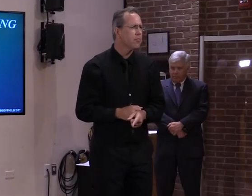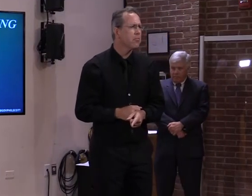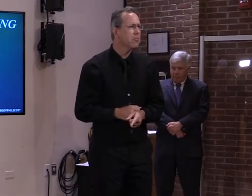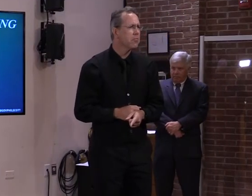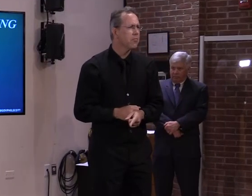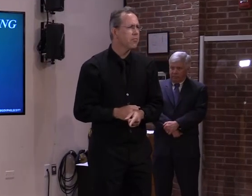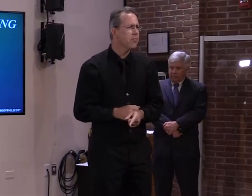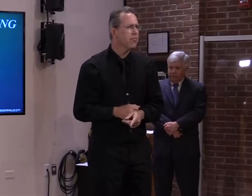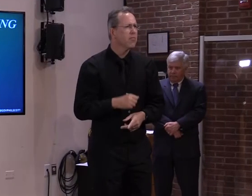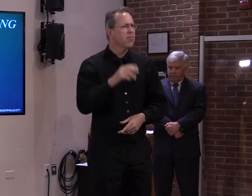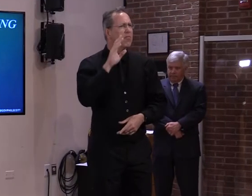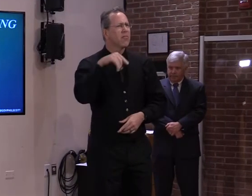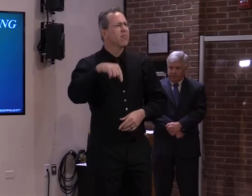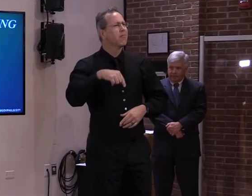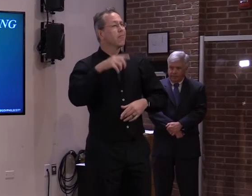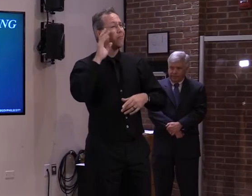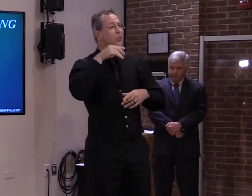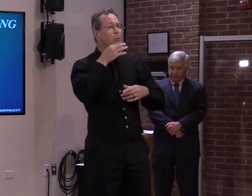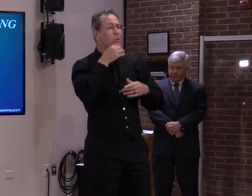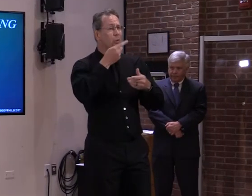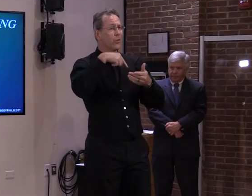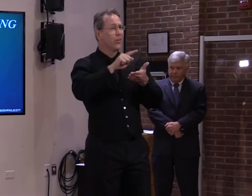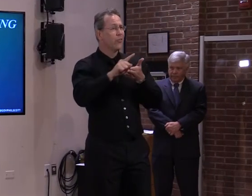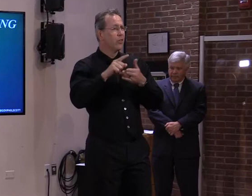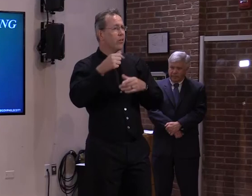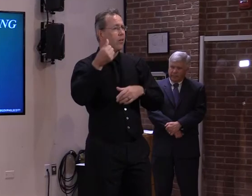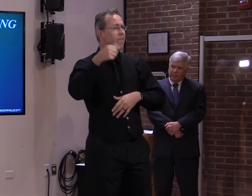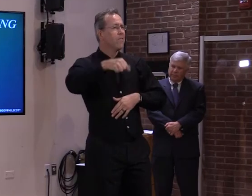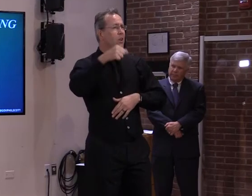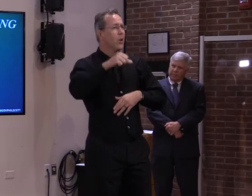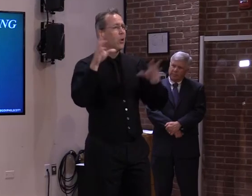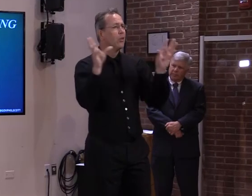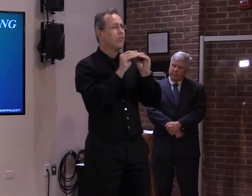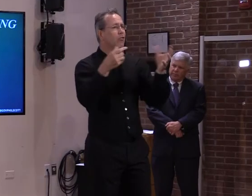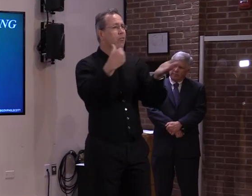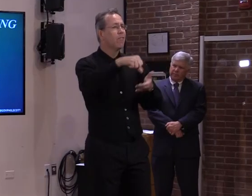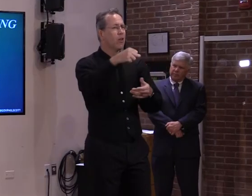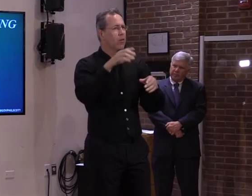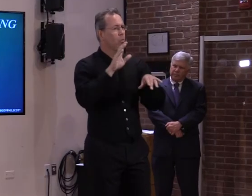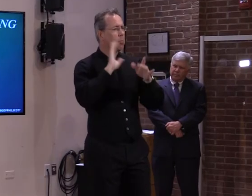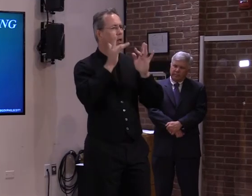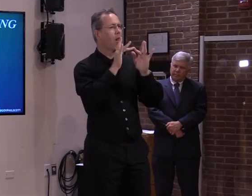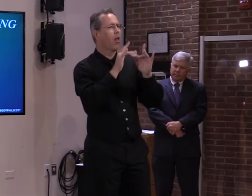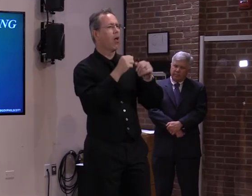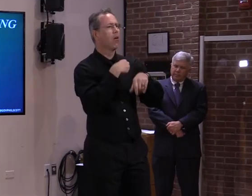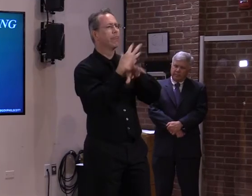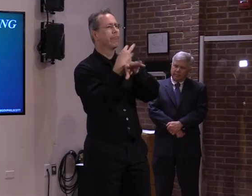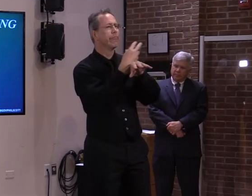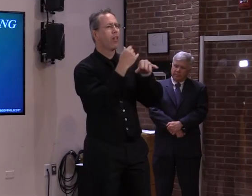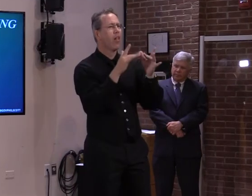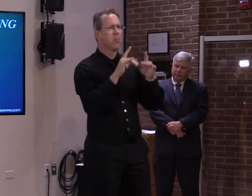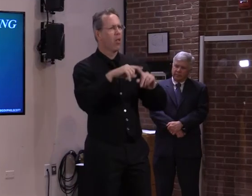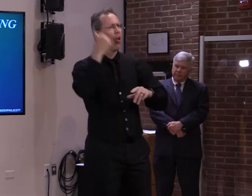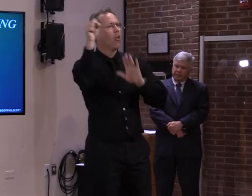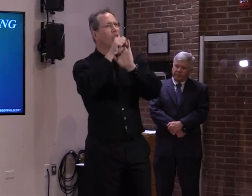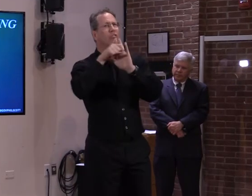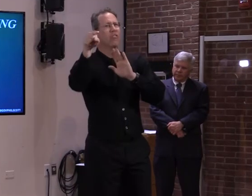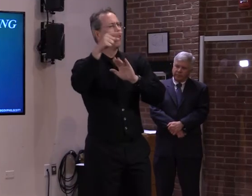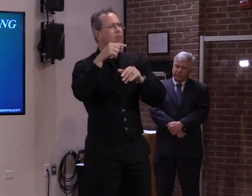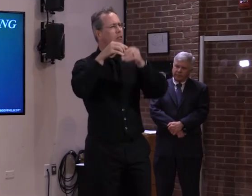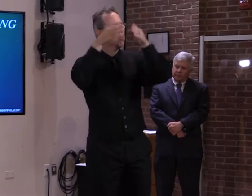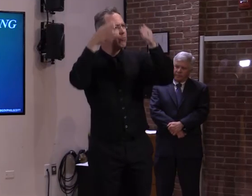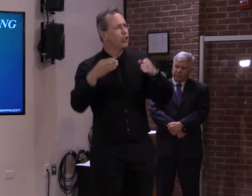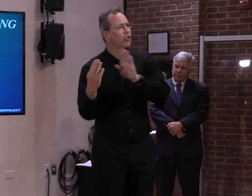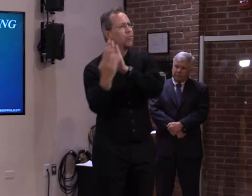about the legislature holding a remote session? Yeah, I don't know if it's totally remote. I've heard that there may be